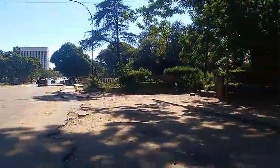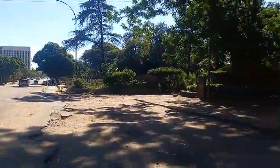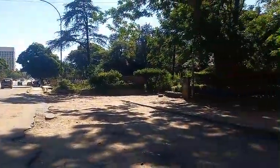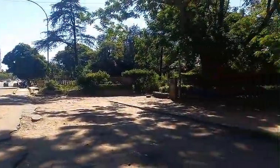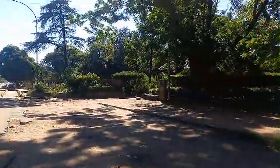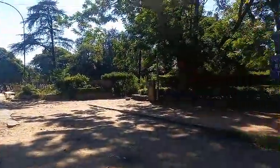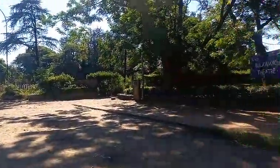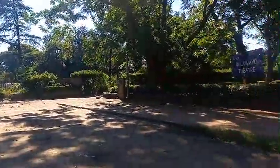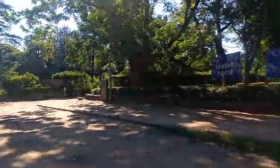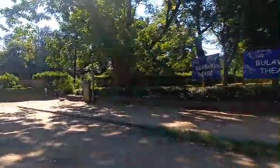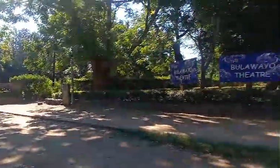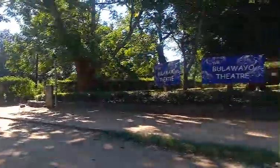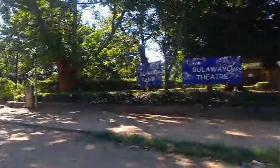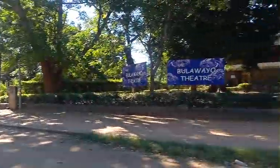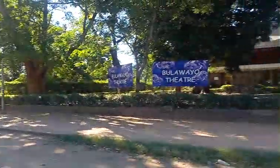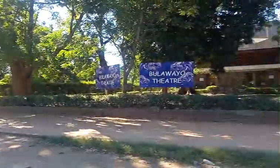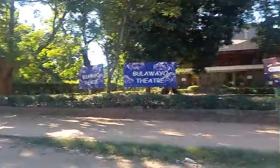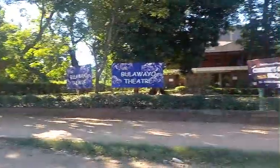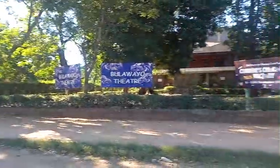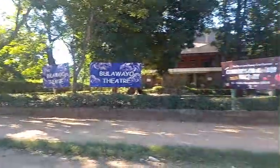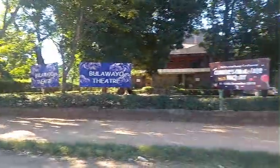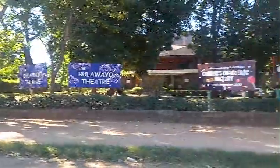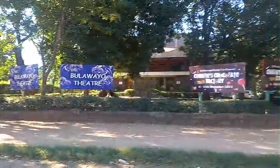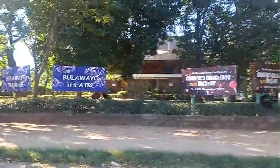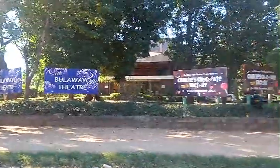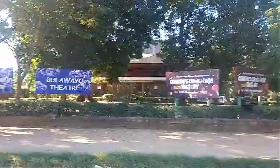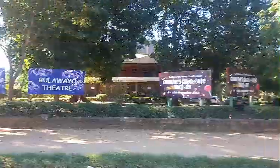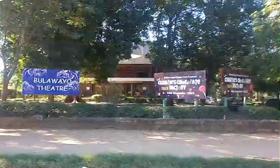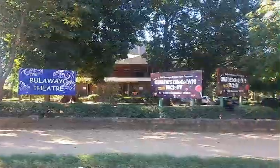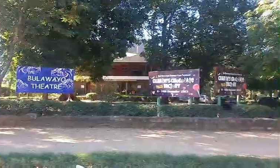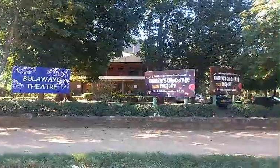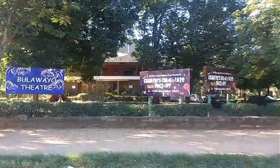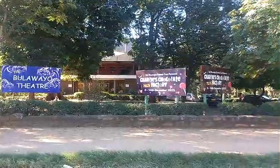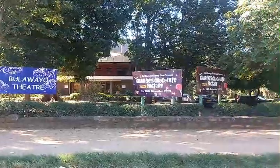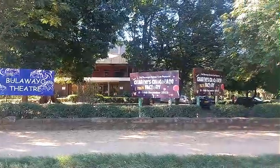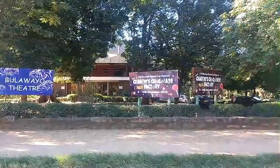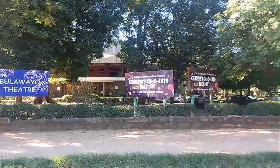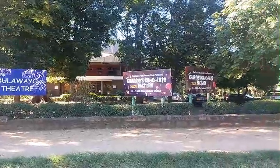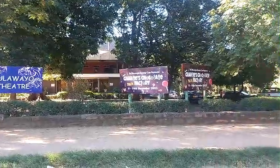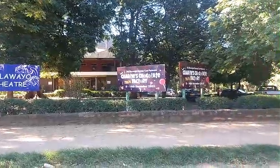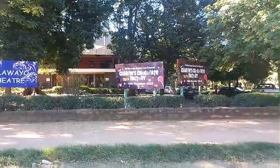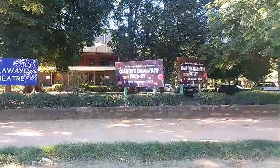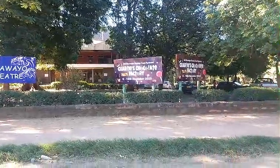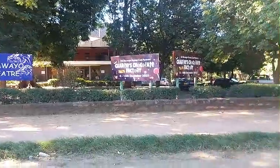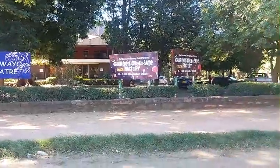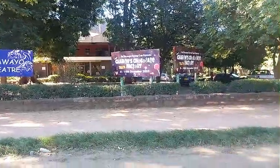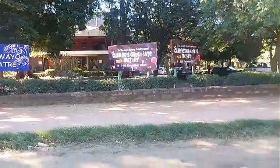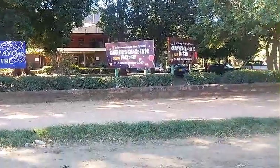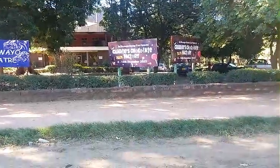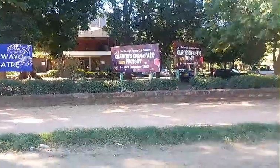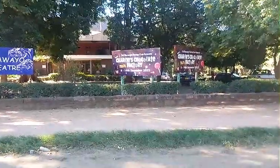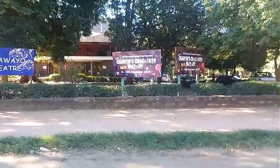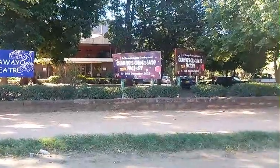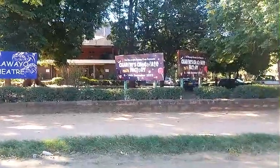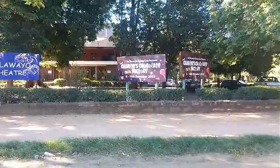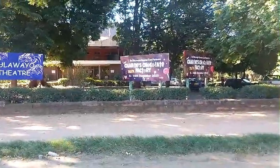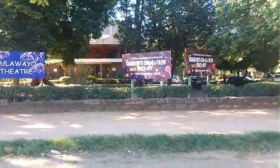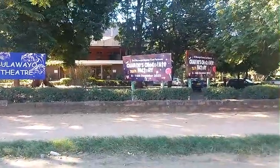Road or Bait Beach Road or South Africa Road. The road that leads to South Africa,